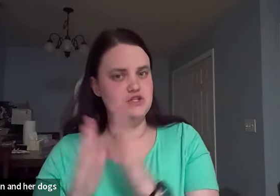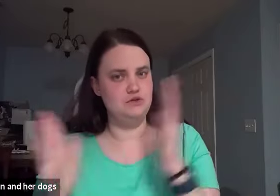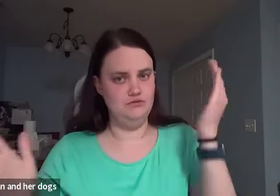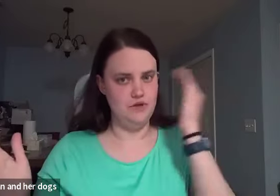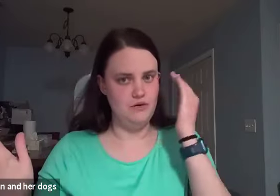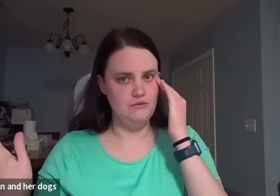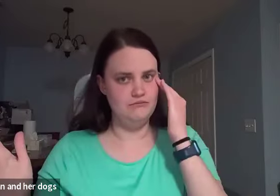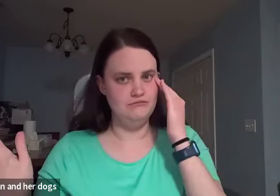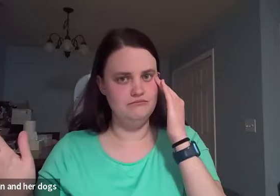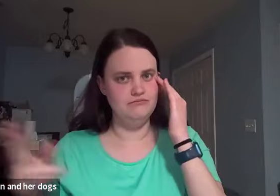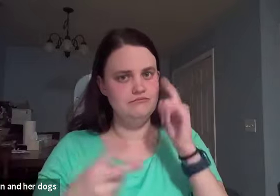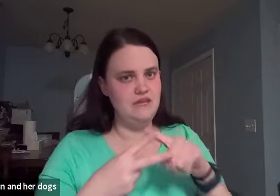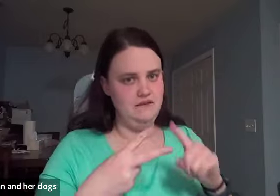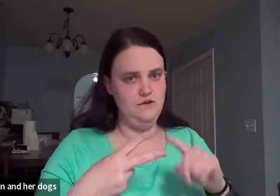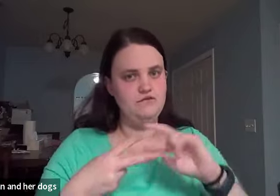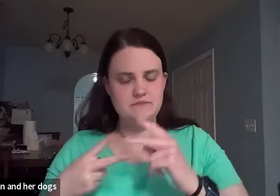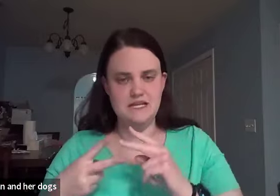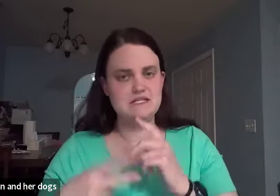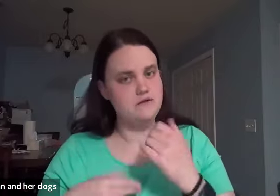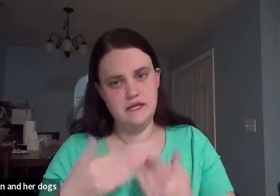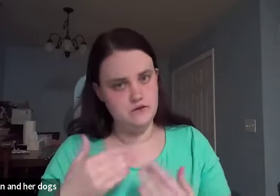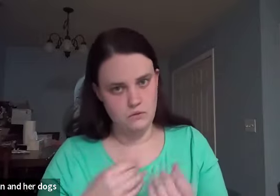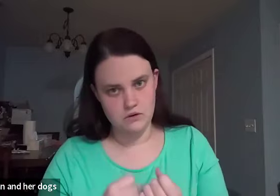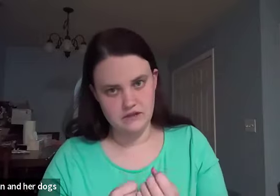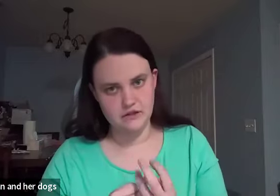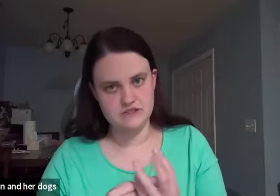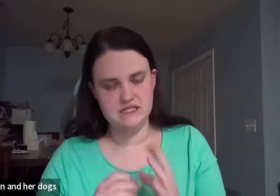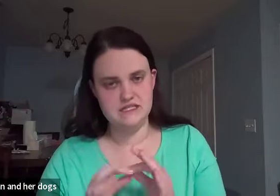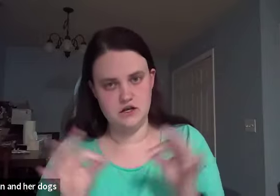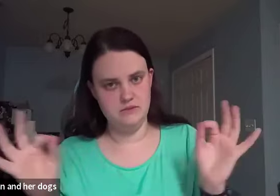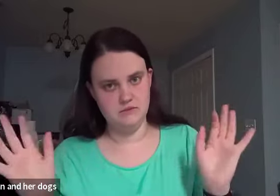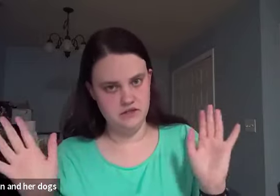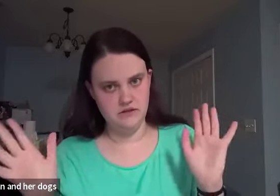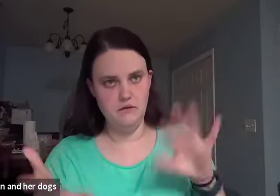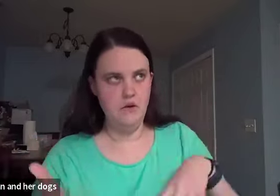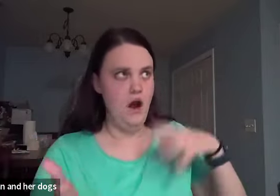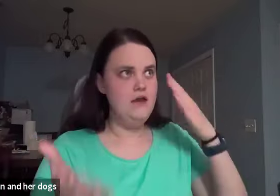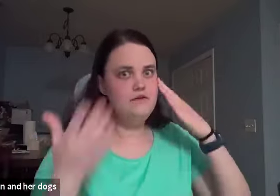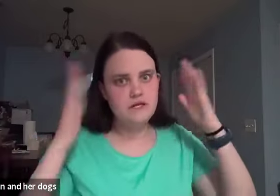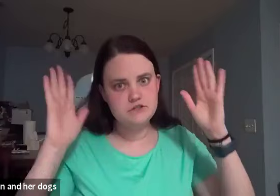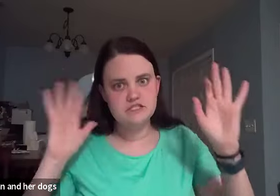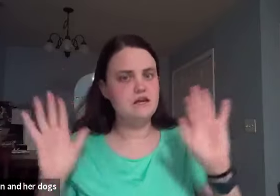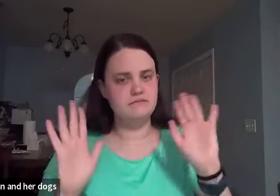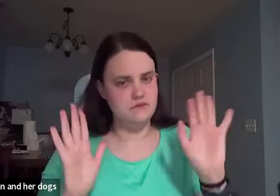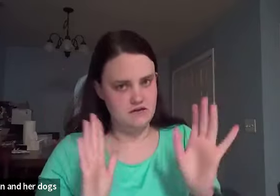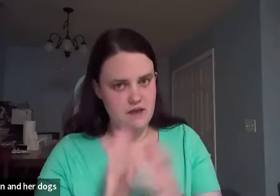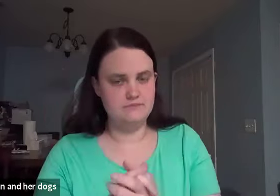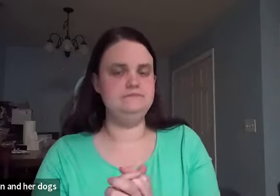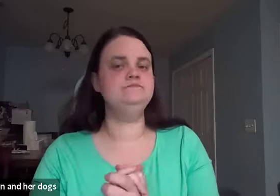just so you know, if you flipped it, it's not the end of the world. Like your sentence is not going to be completely, I have no idea what she's saying. None of